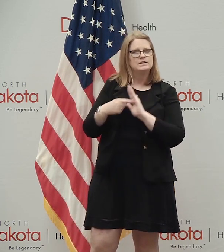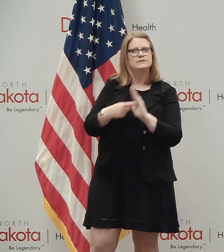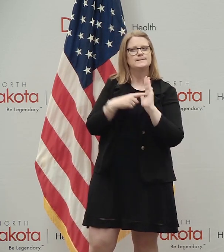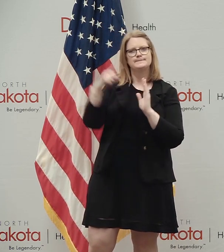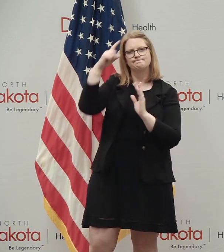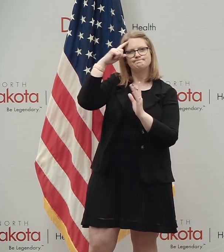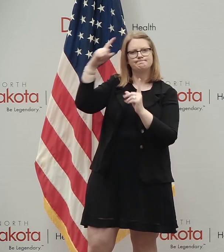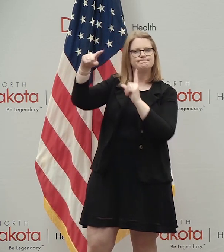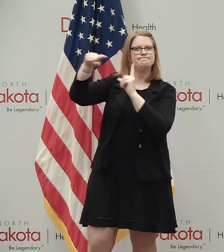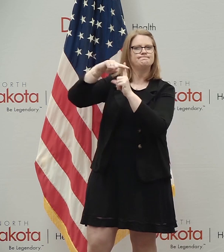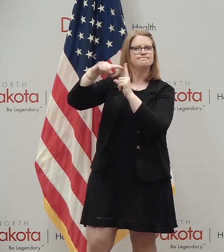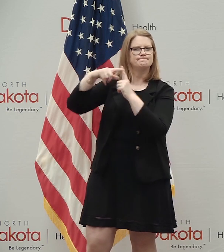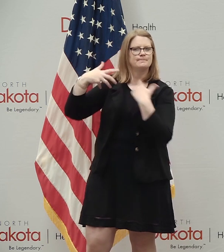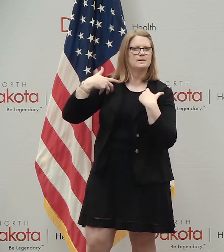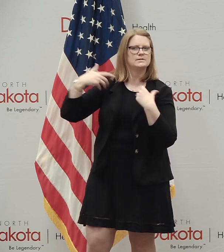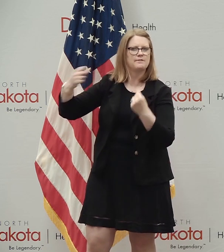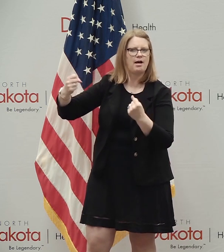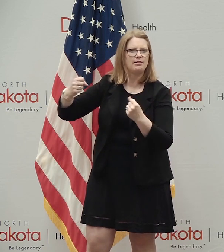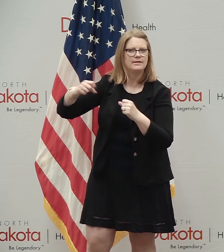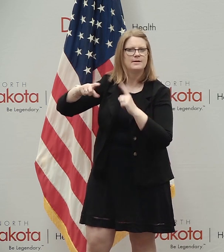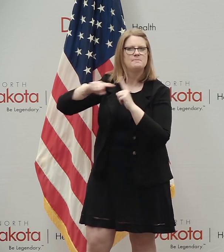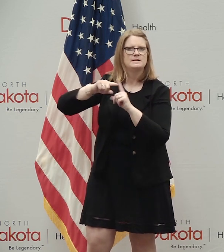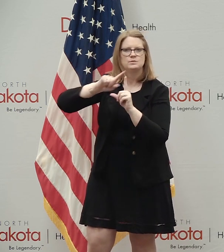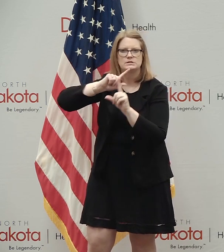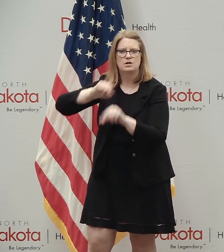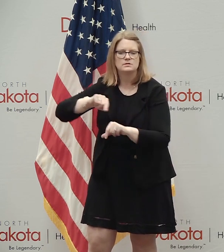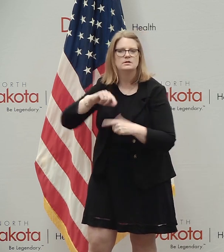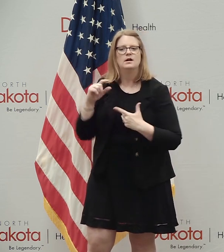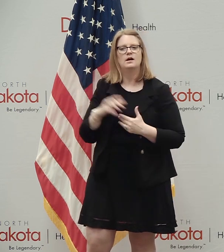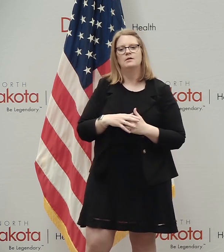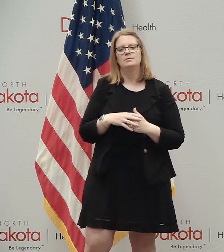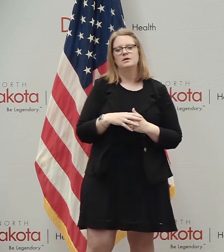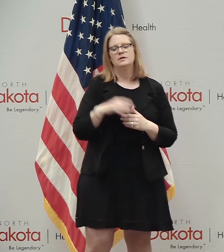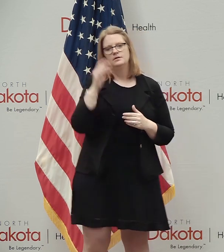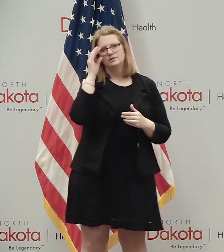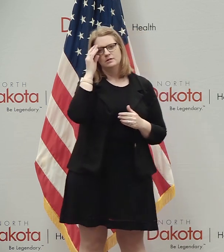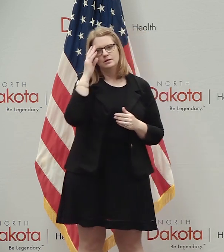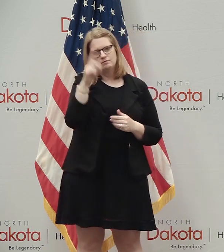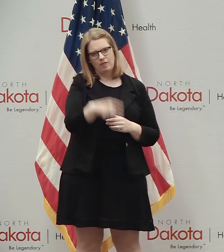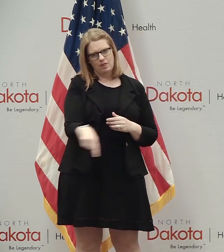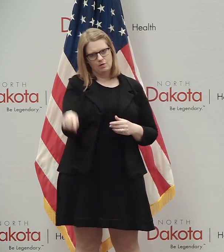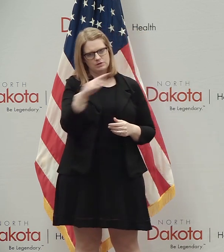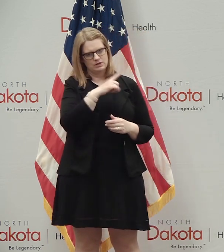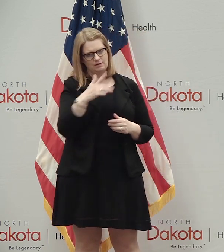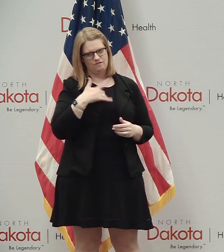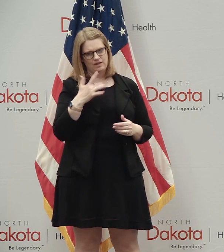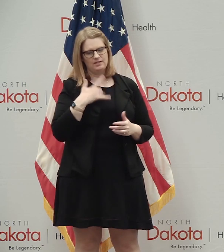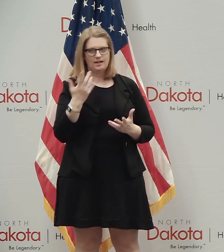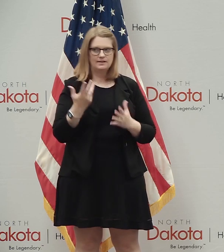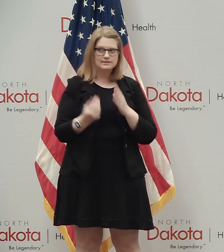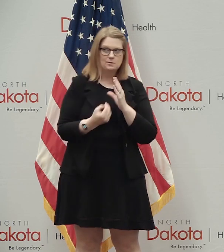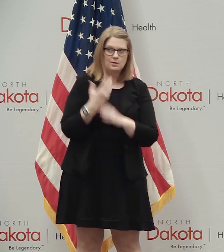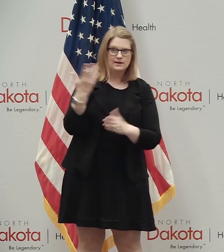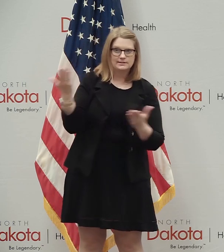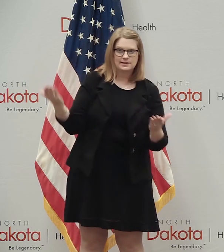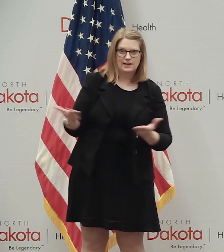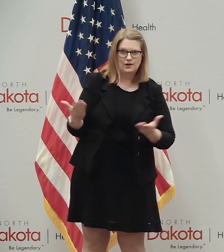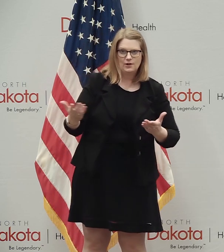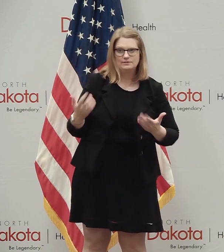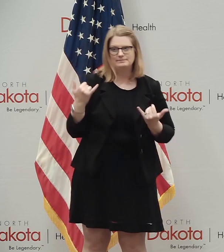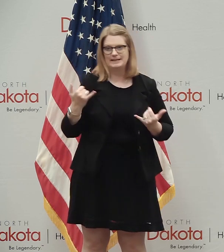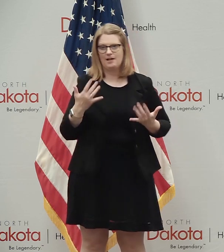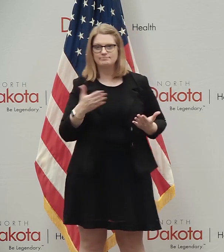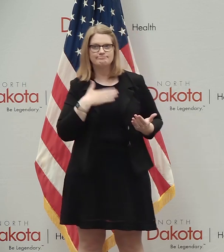outcomes. And again, for those of you that are feeling like springtime is here and this is a time to be